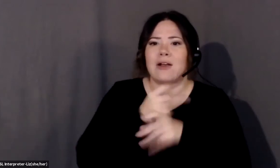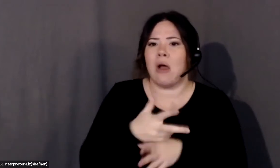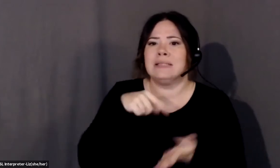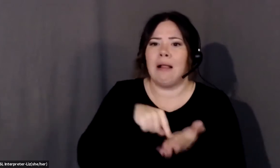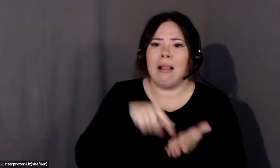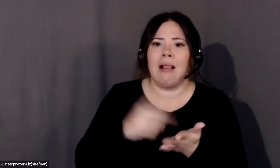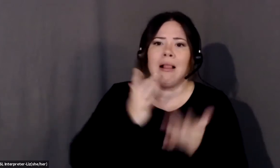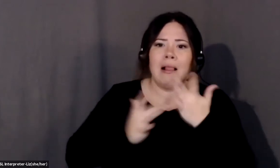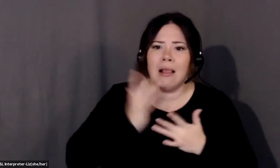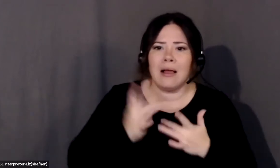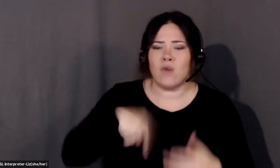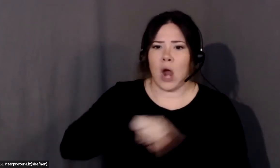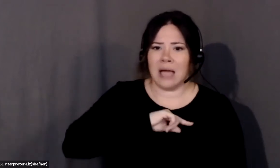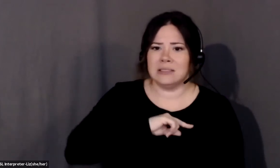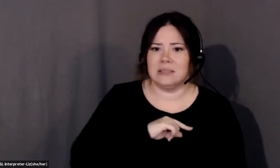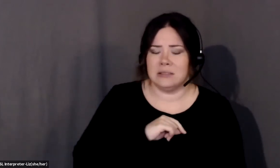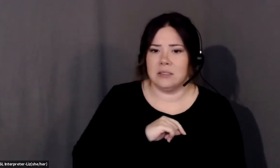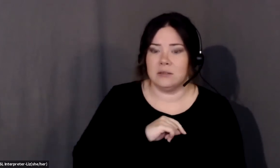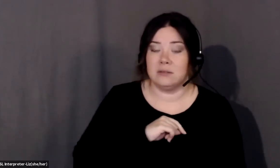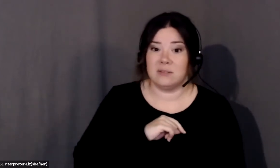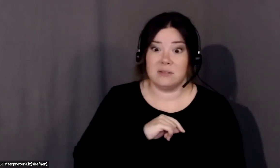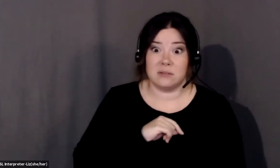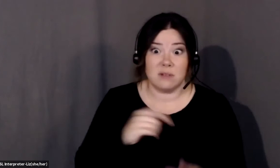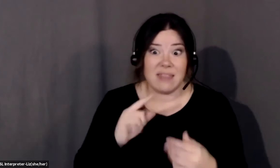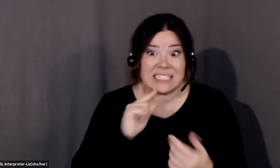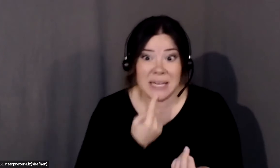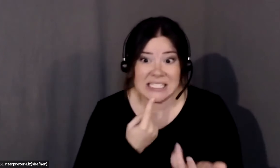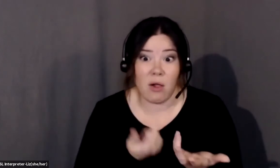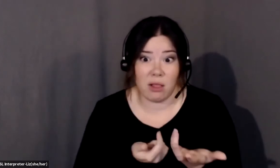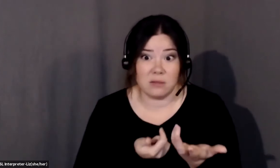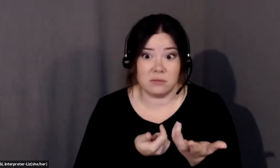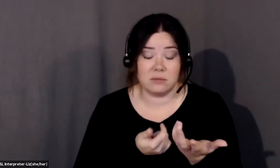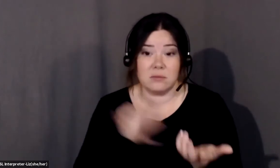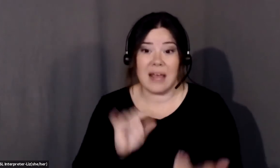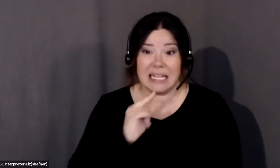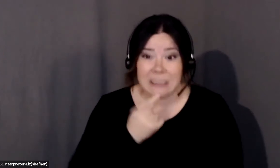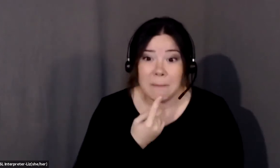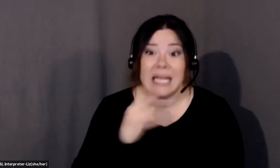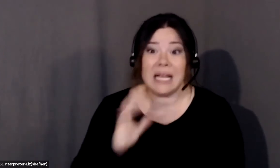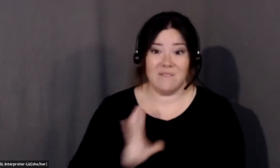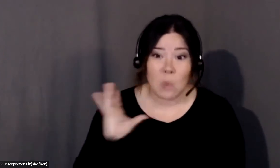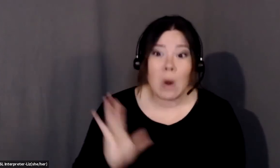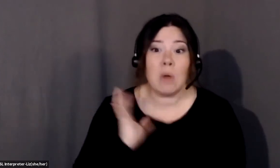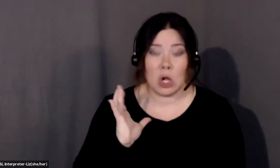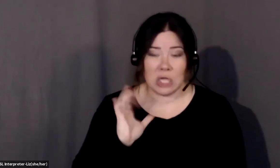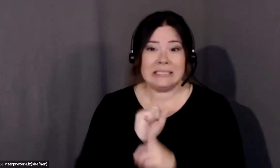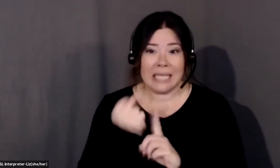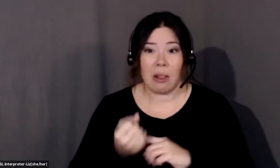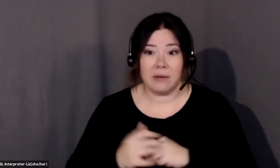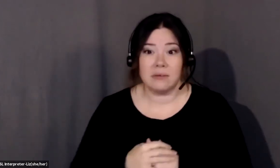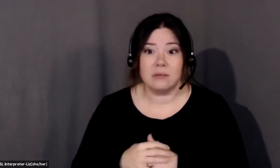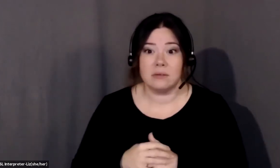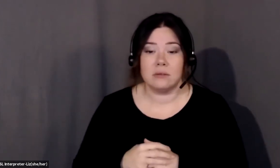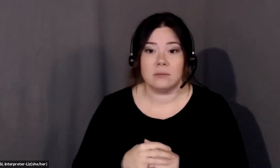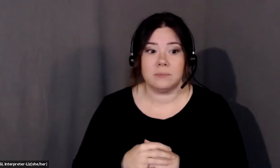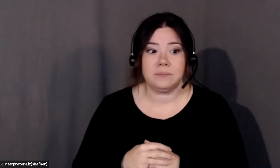administrative burden, it's a big deal. It's a big formal deal. And as you can